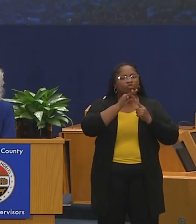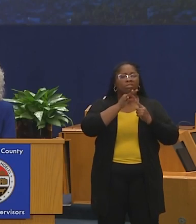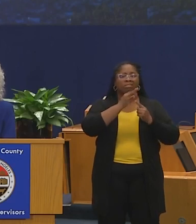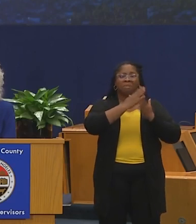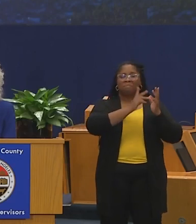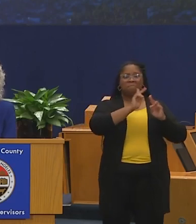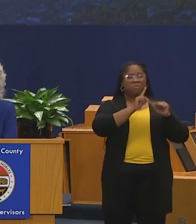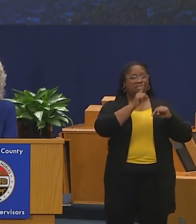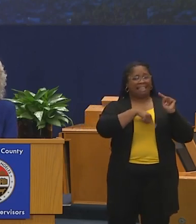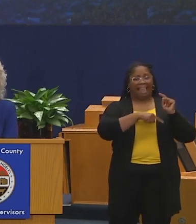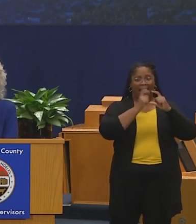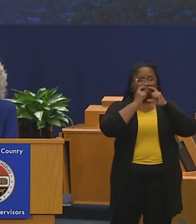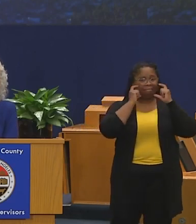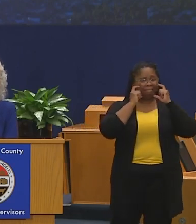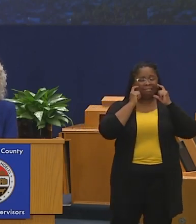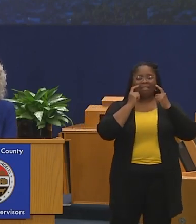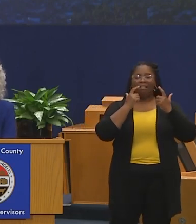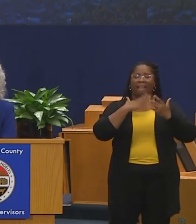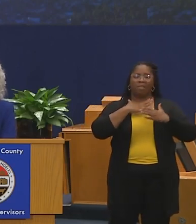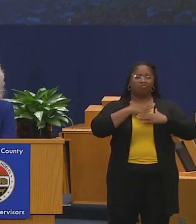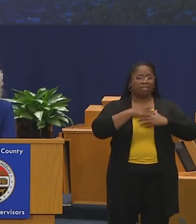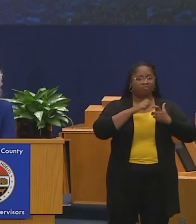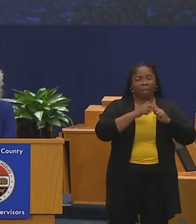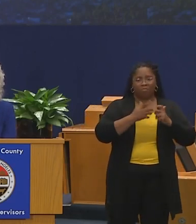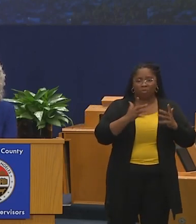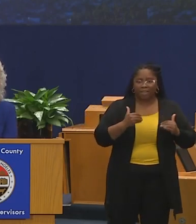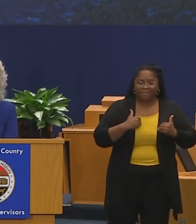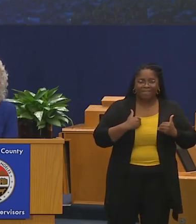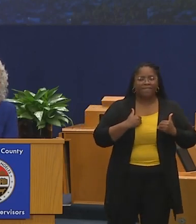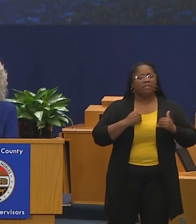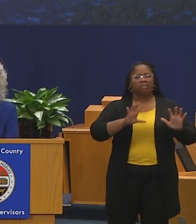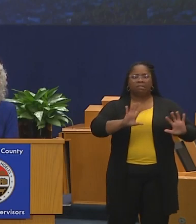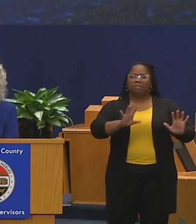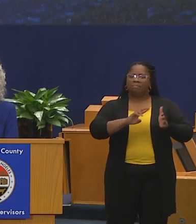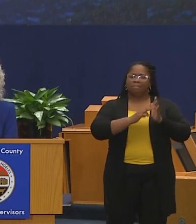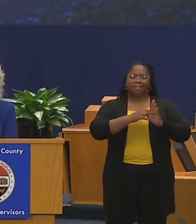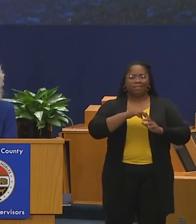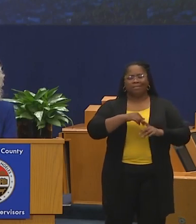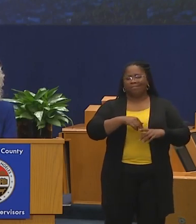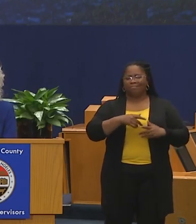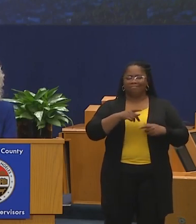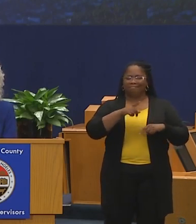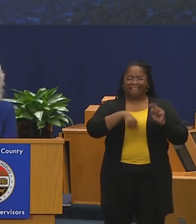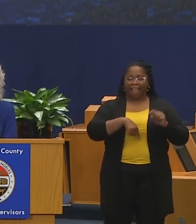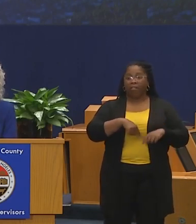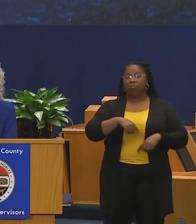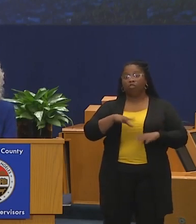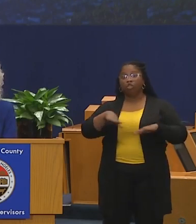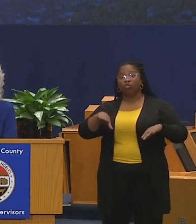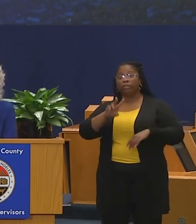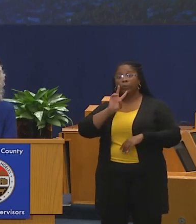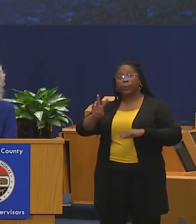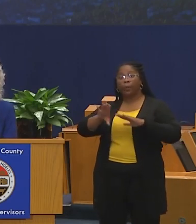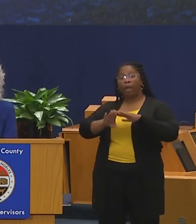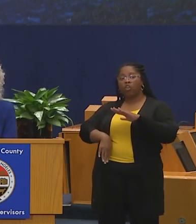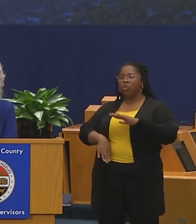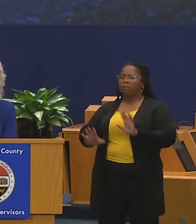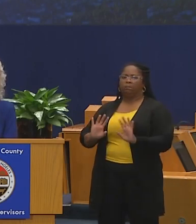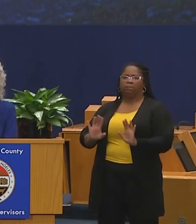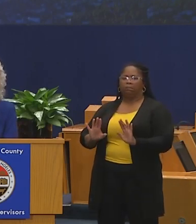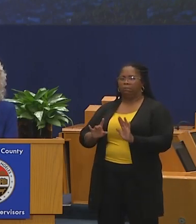wear them, ought not to wear them. They have breathing problems. Certainly, we don't ask you to mask children 2 and under. So, but in general,